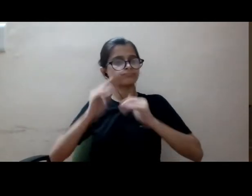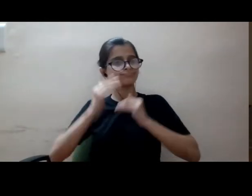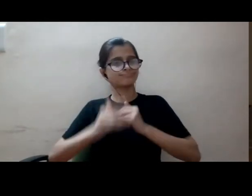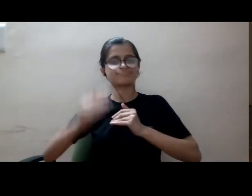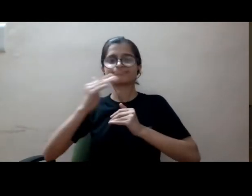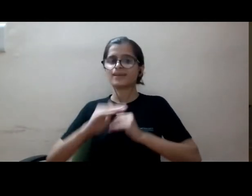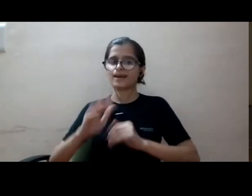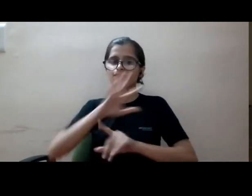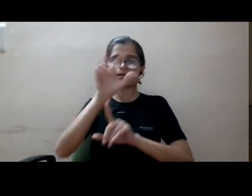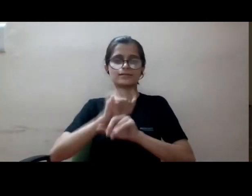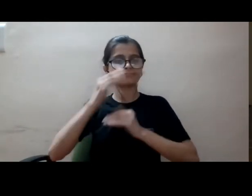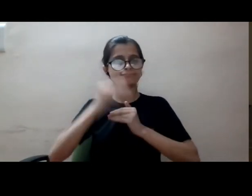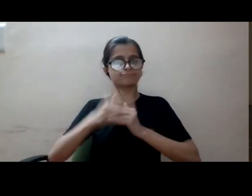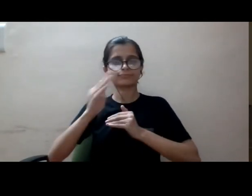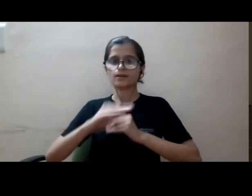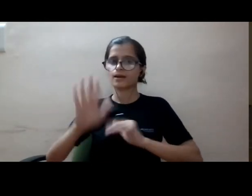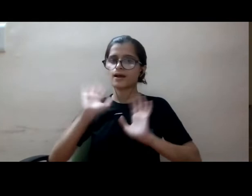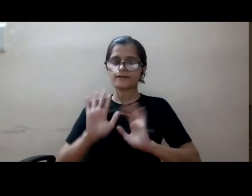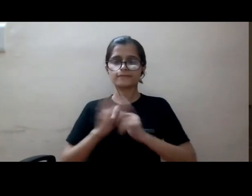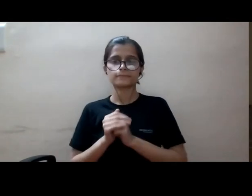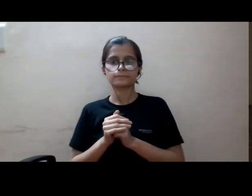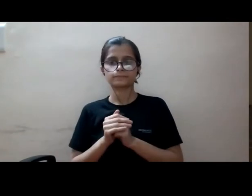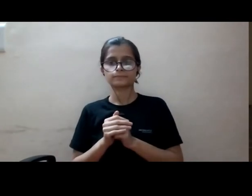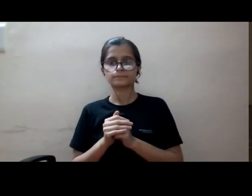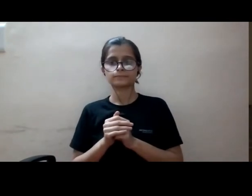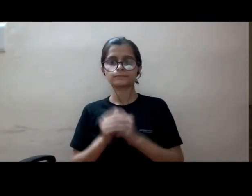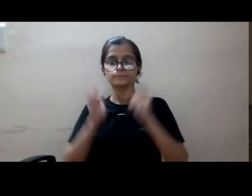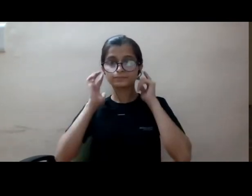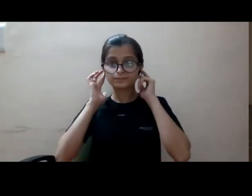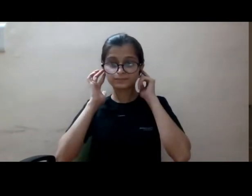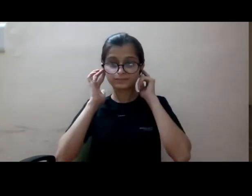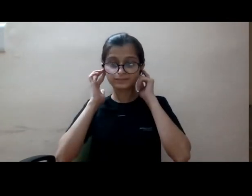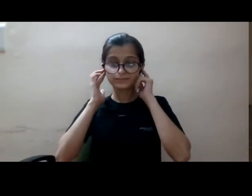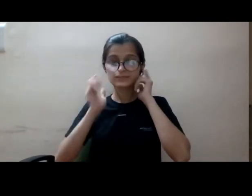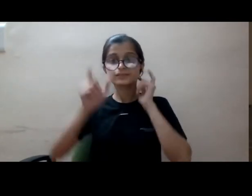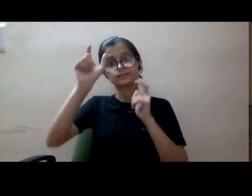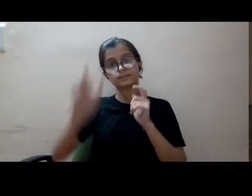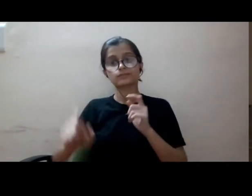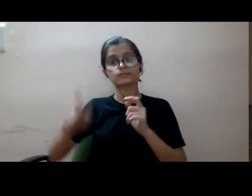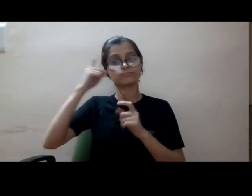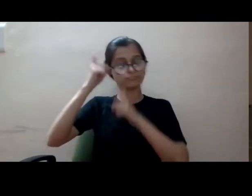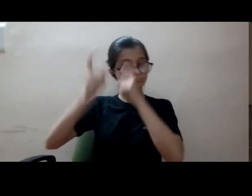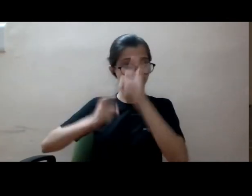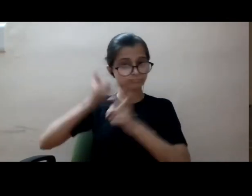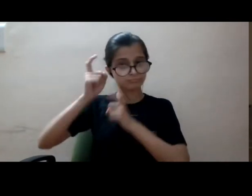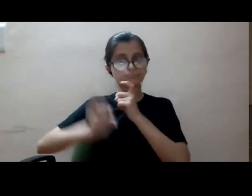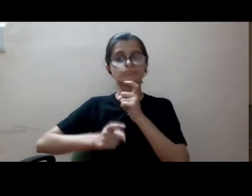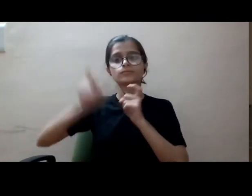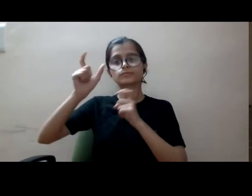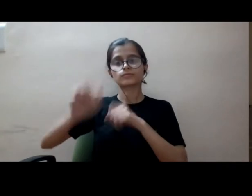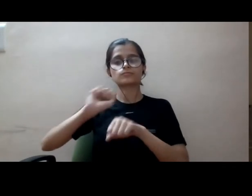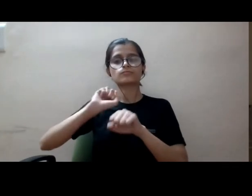differ markedly from those without. The imaginative and or